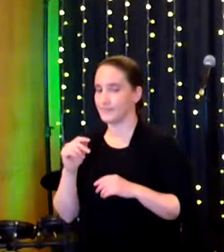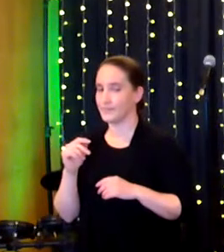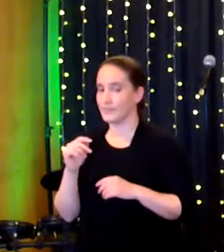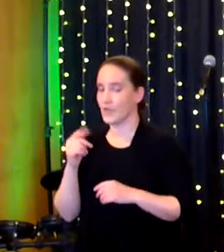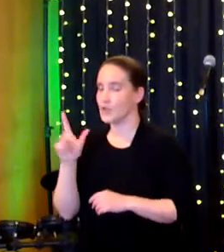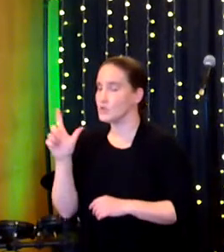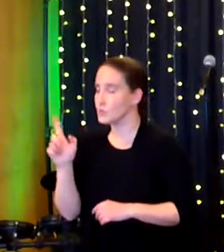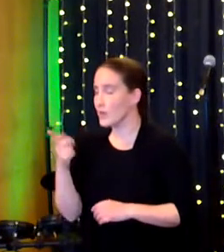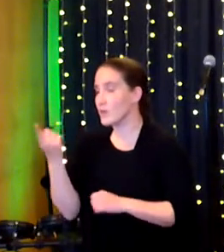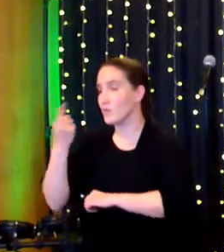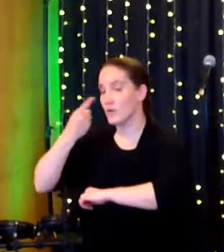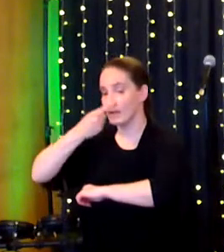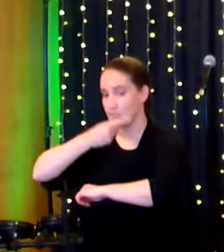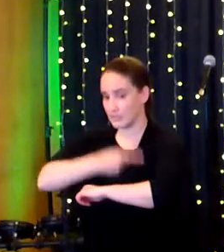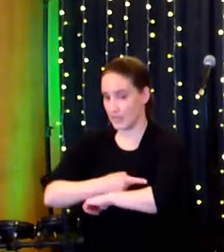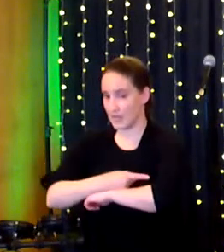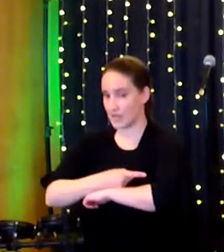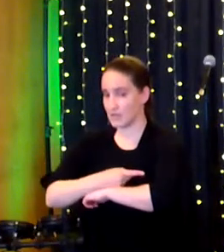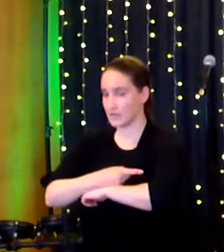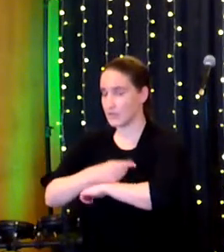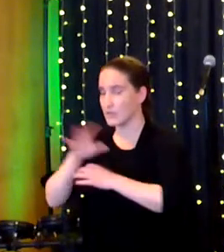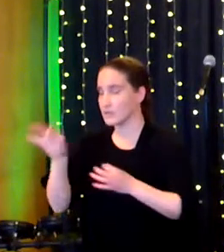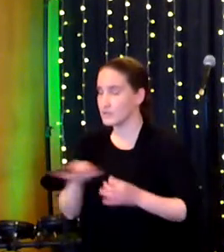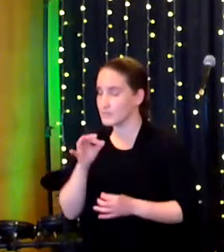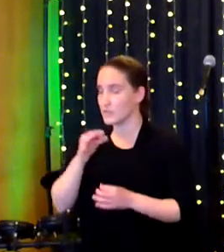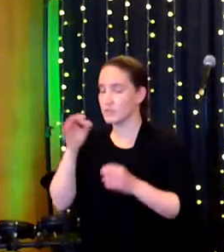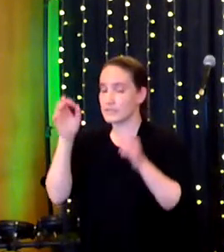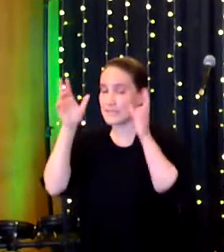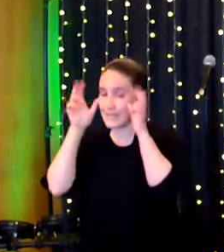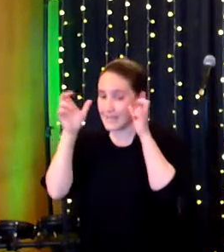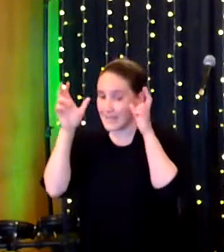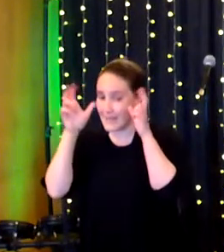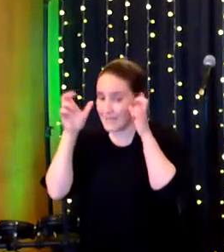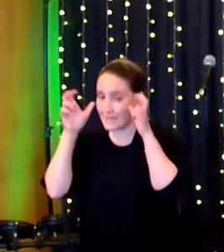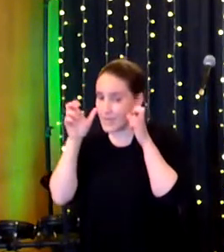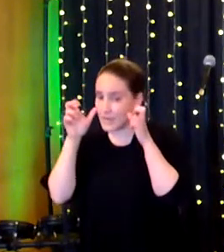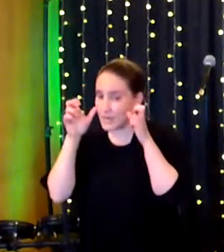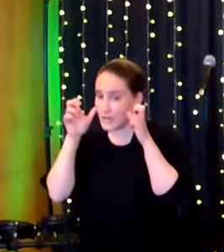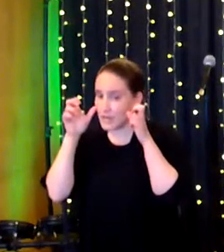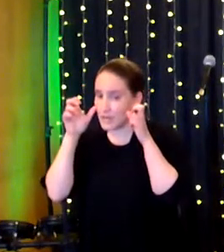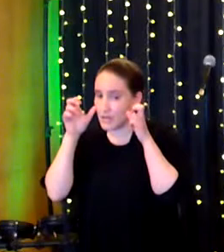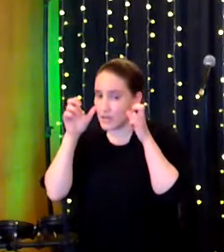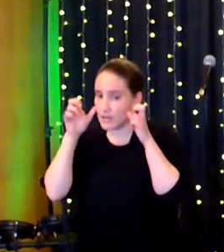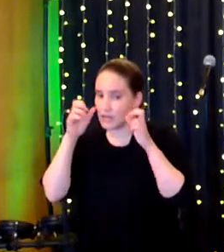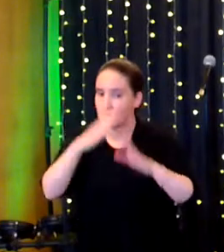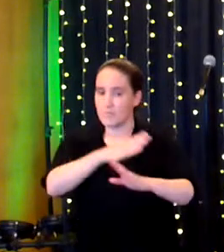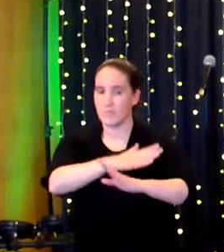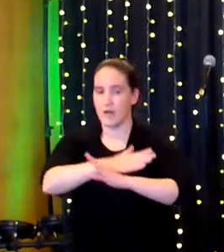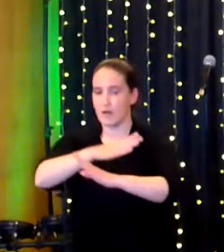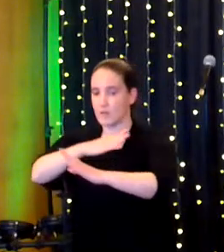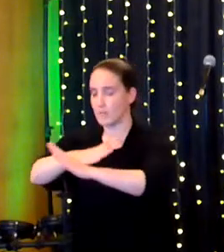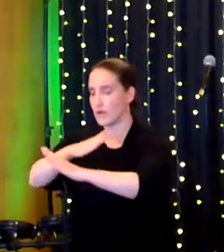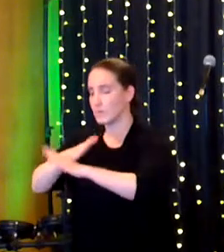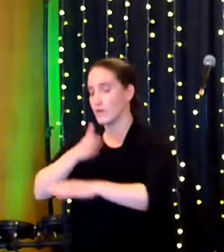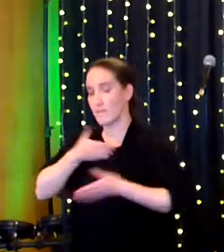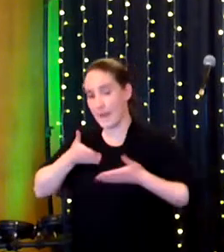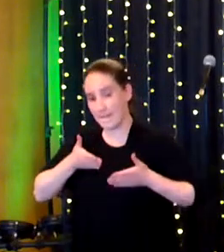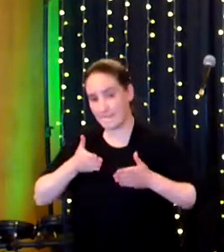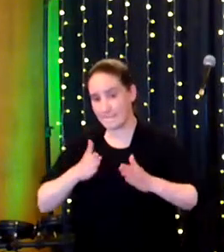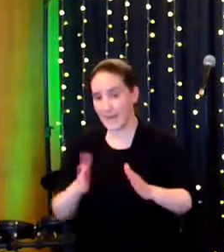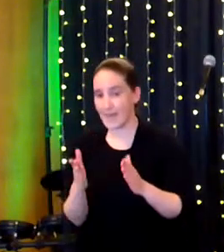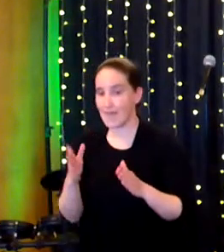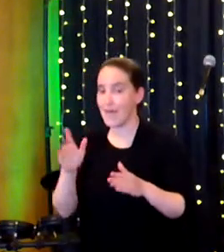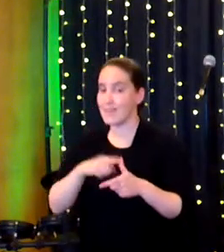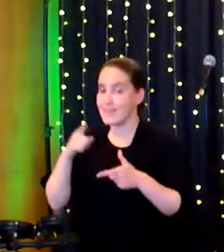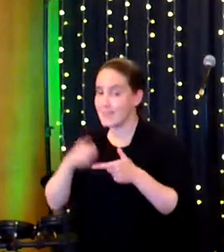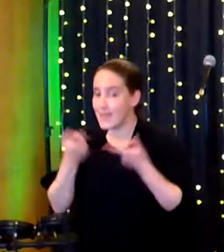the kingdom of Persia blocked my way. Then Michael, one of the archangels, came to help me, and I left him